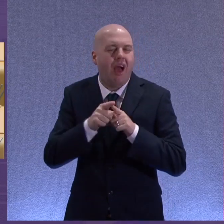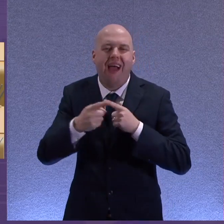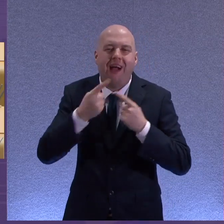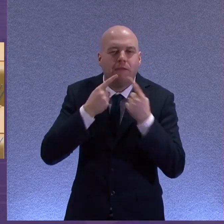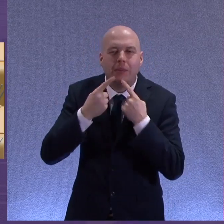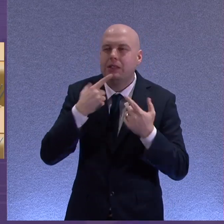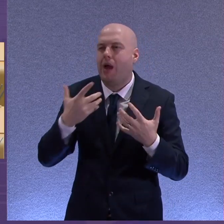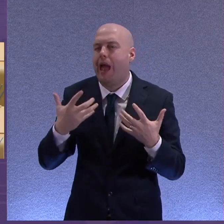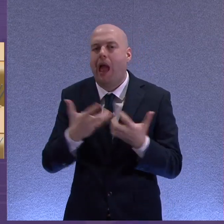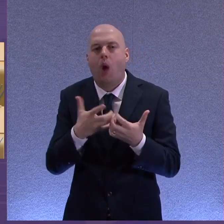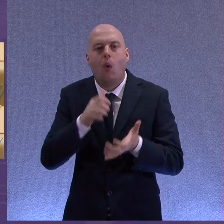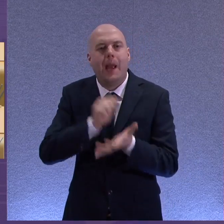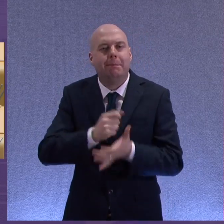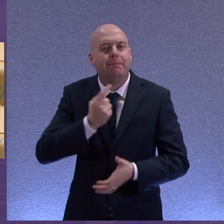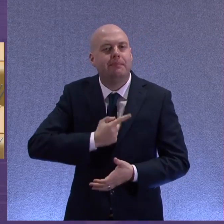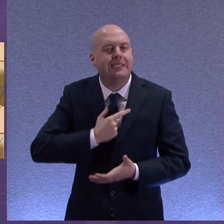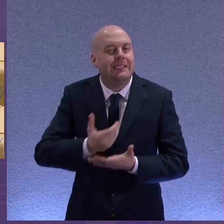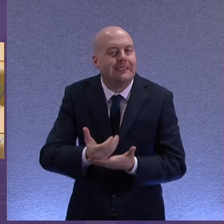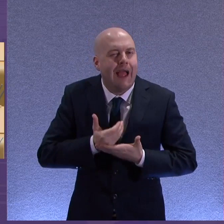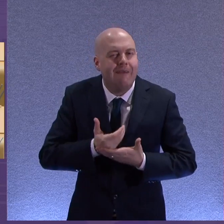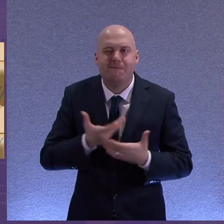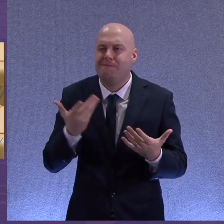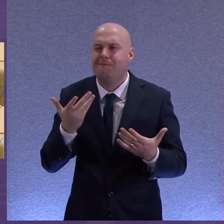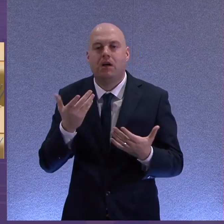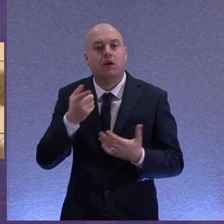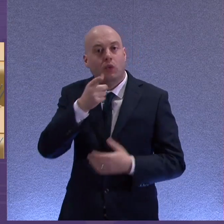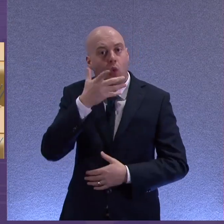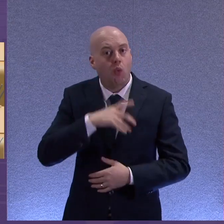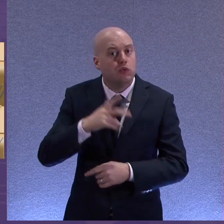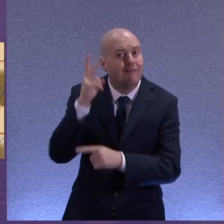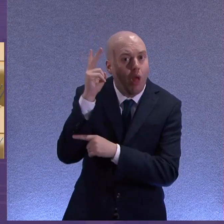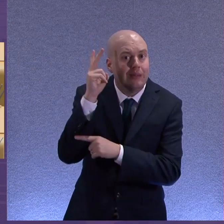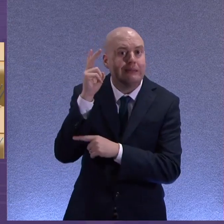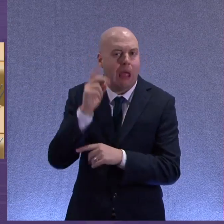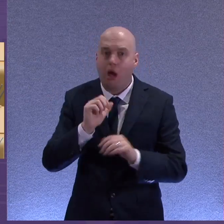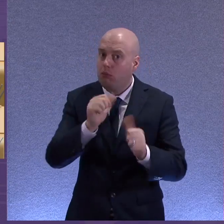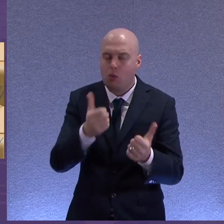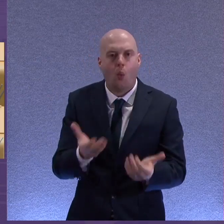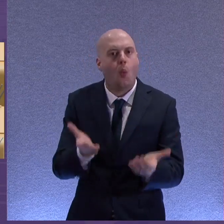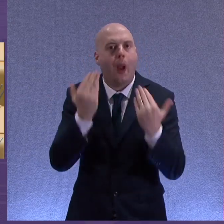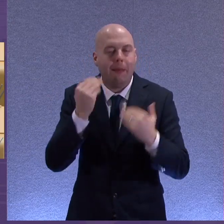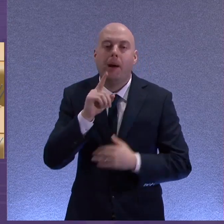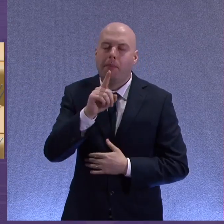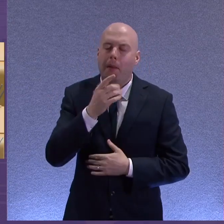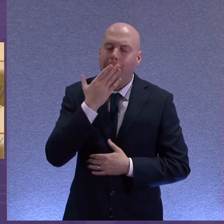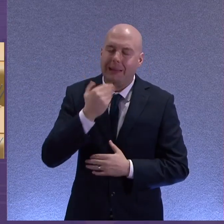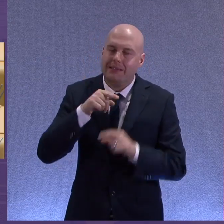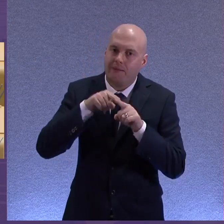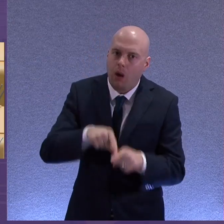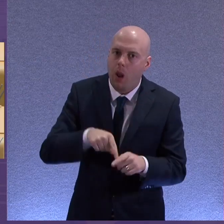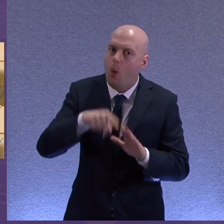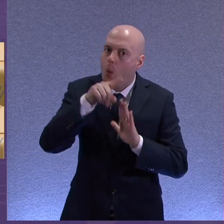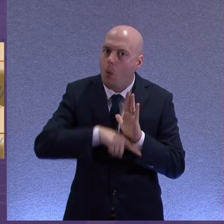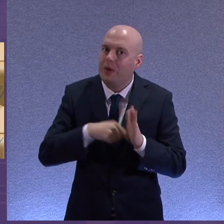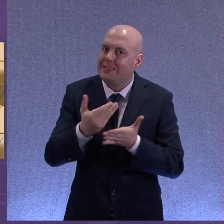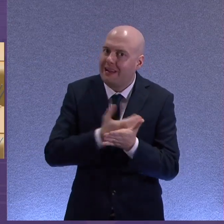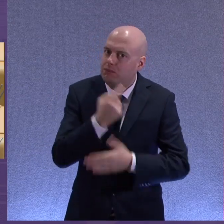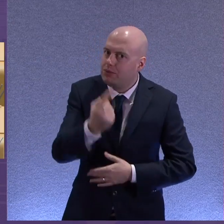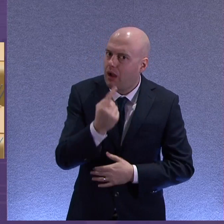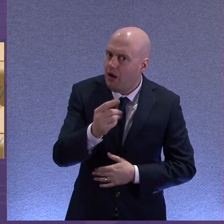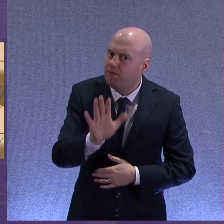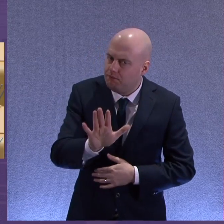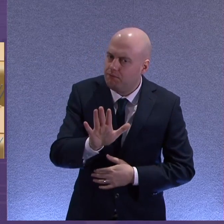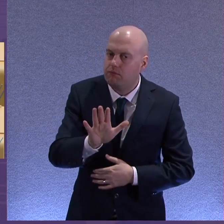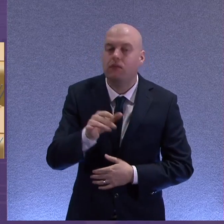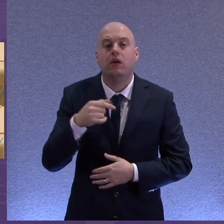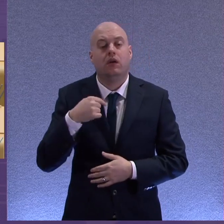keep everyone who wants to volunteer and play their part safe as well. We are looking to and have worked with and are continuing to work with Fair